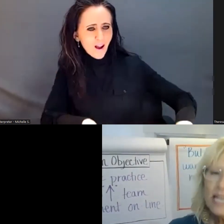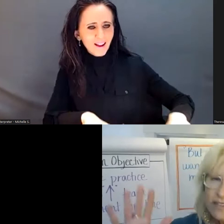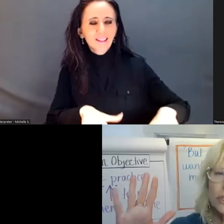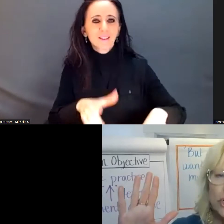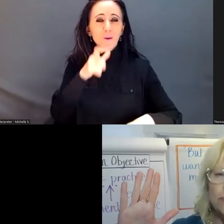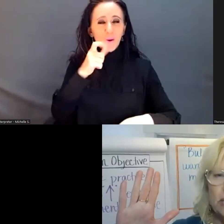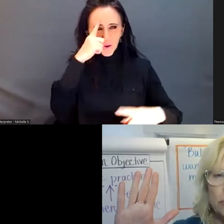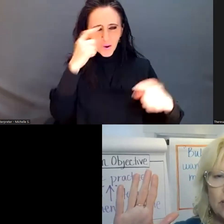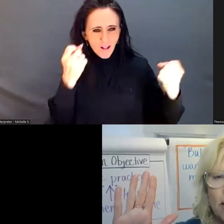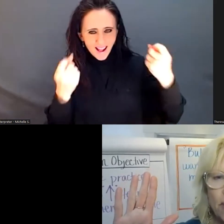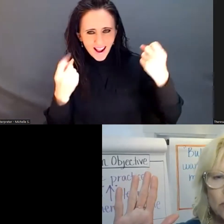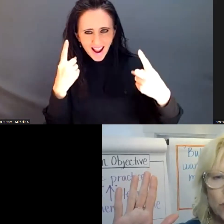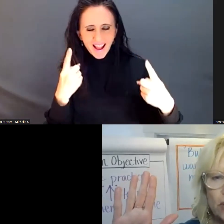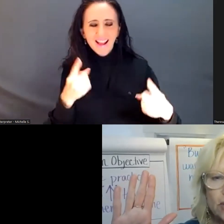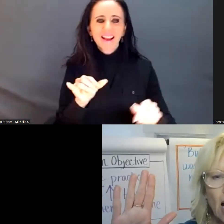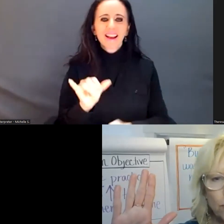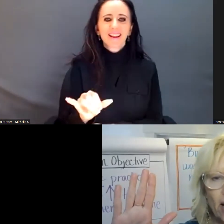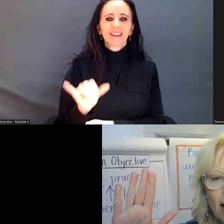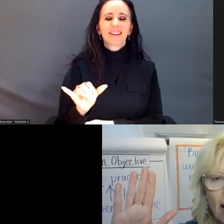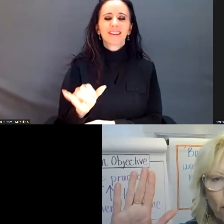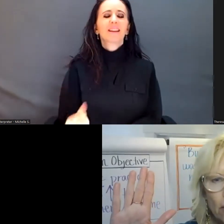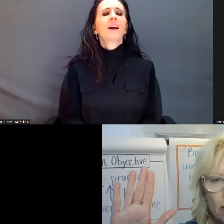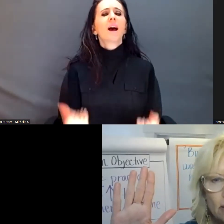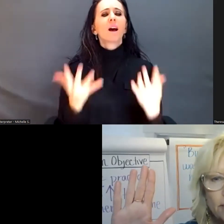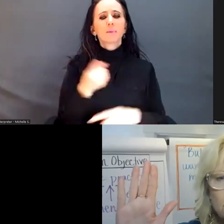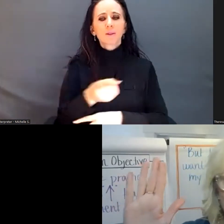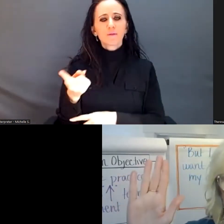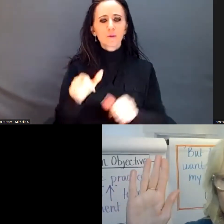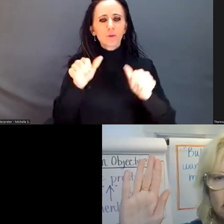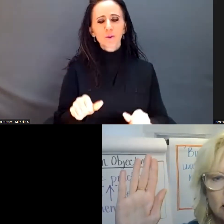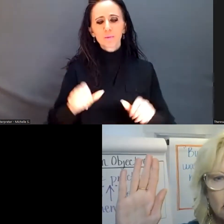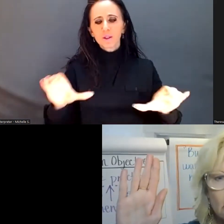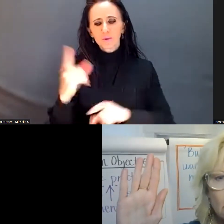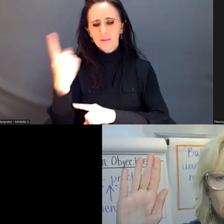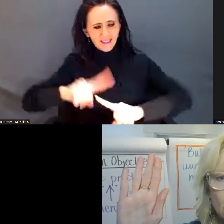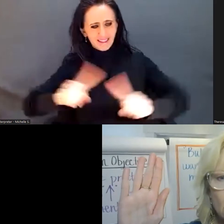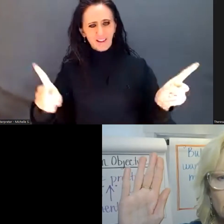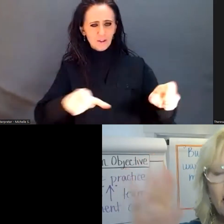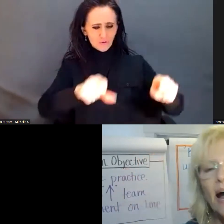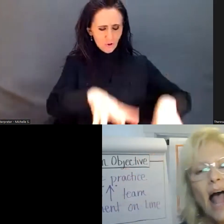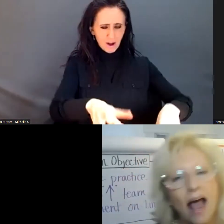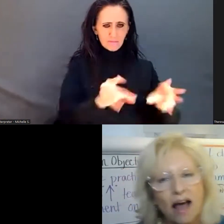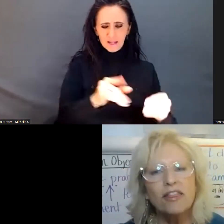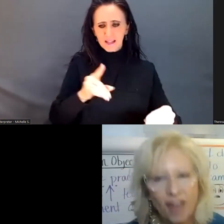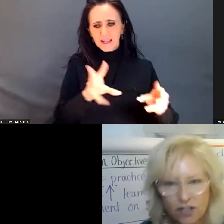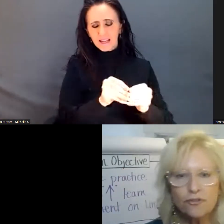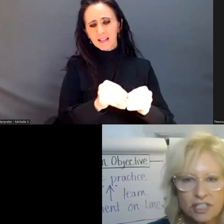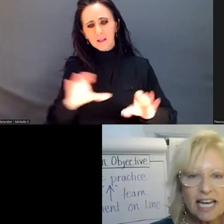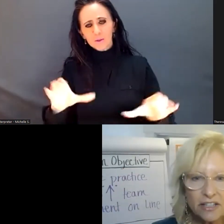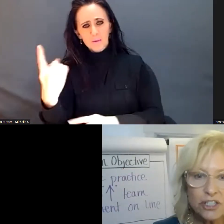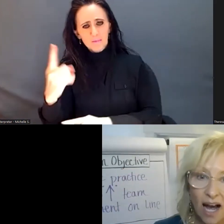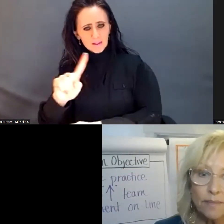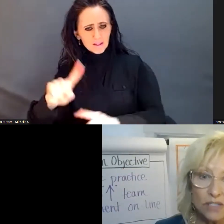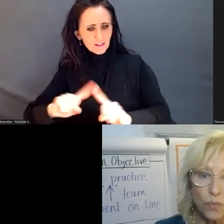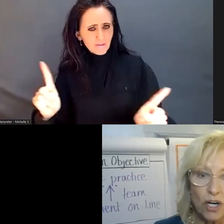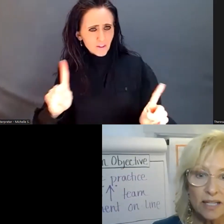How many of you could be doing something else with your time right now? Let me see hands. Yeah, thank you for